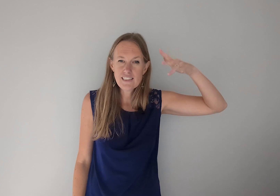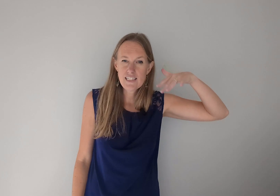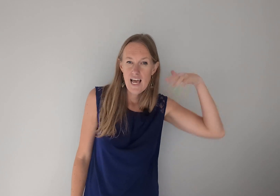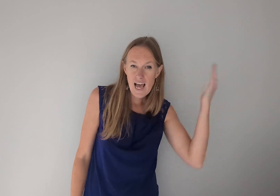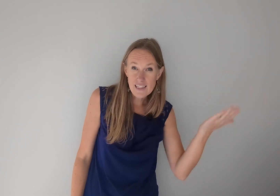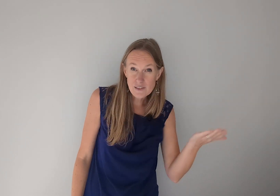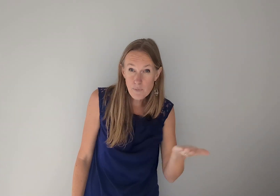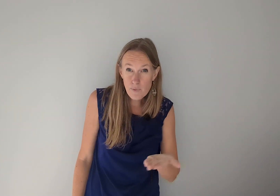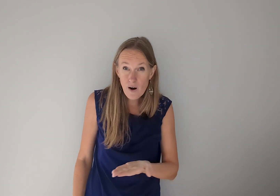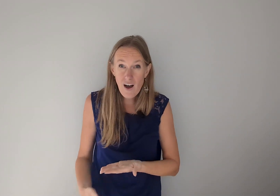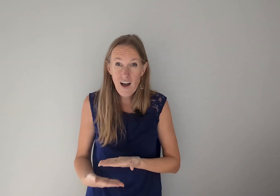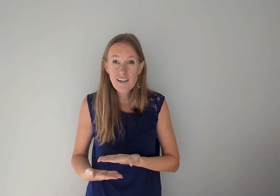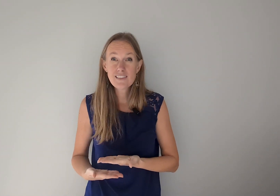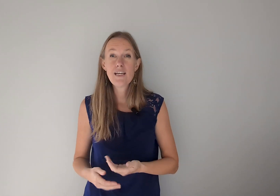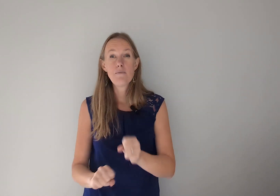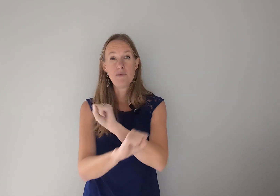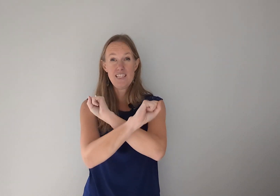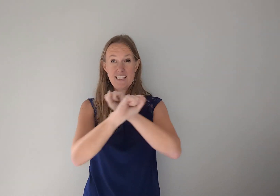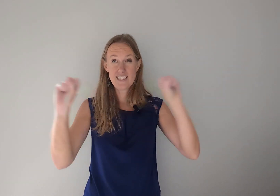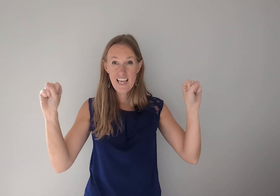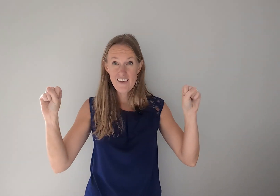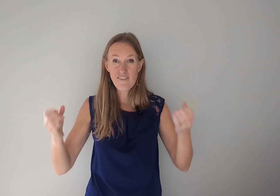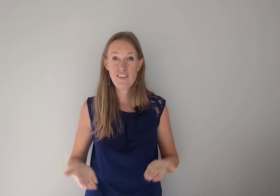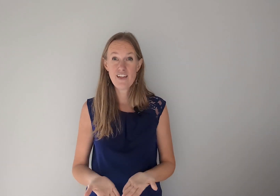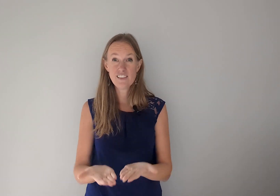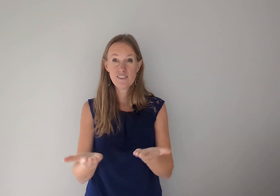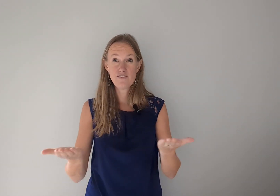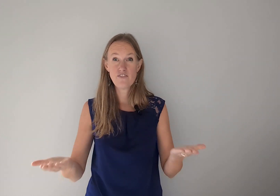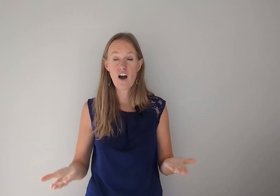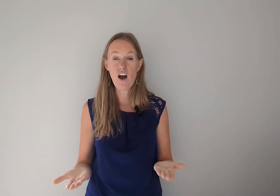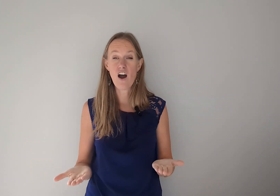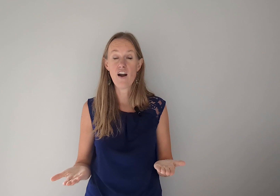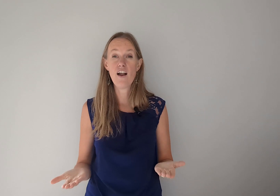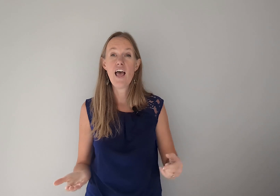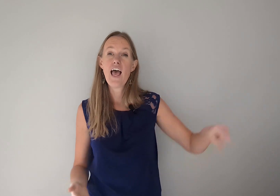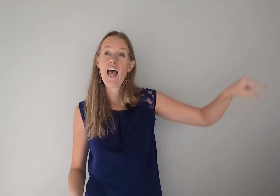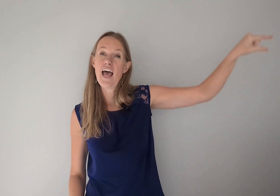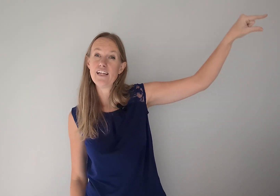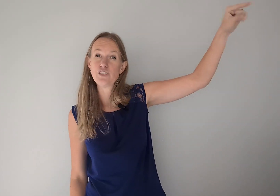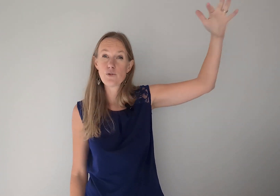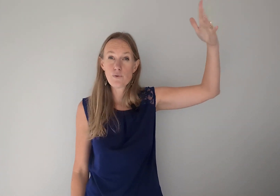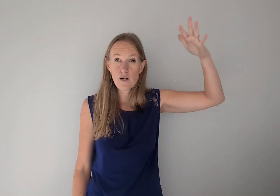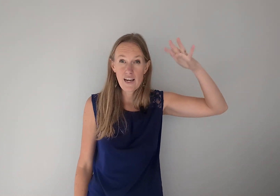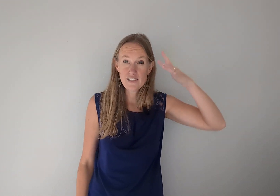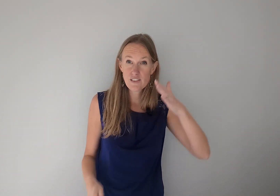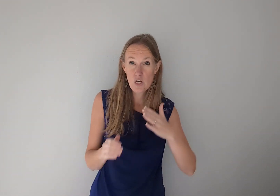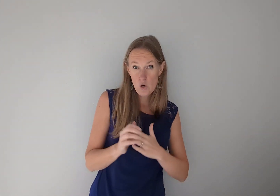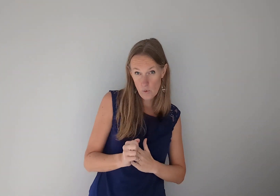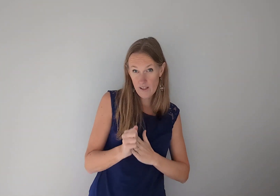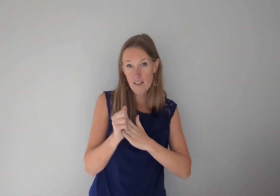Grace has brought me safe thus far, and grace